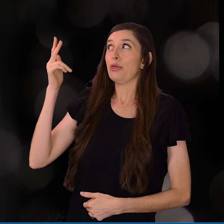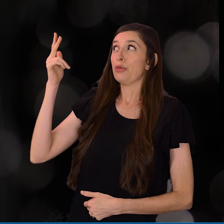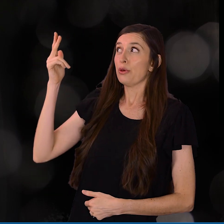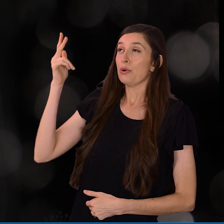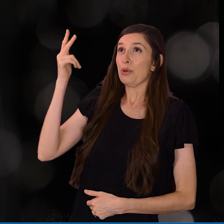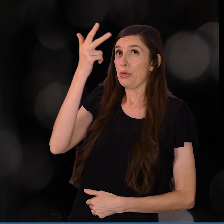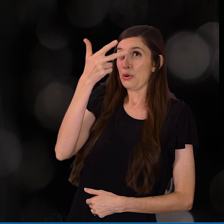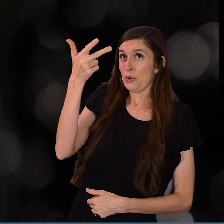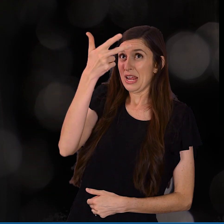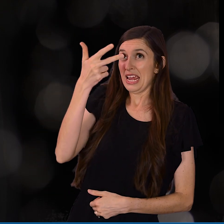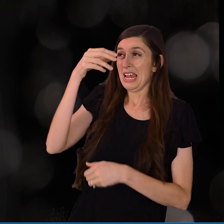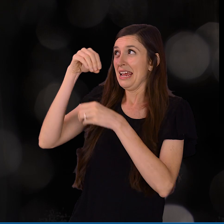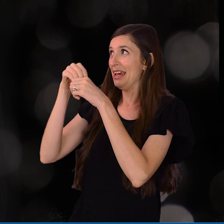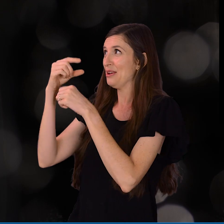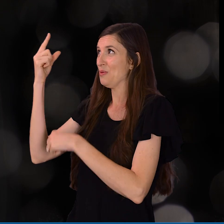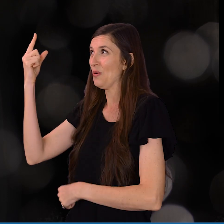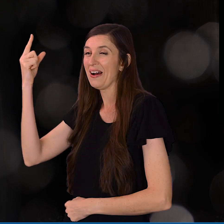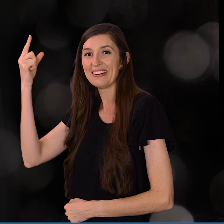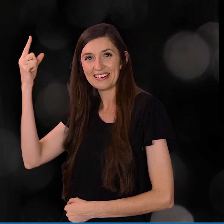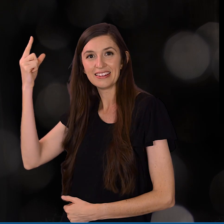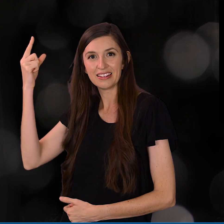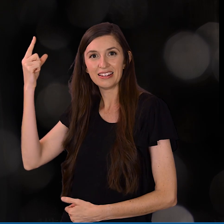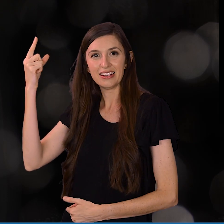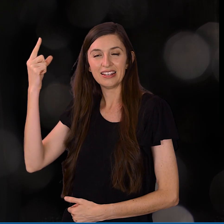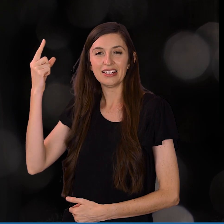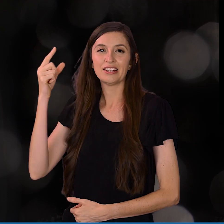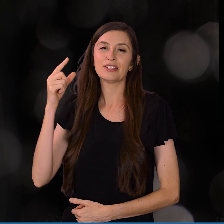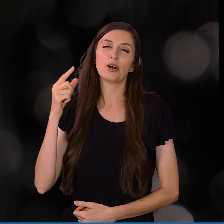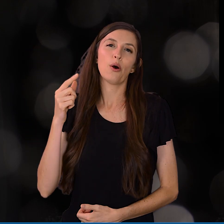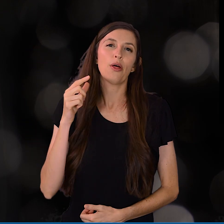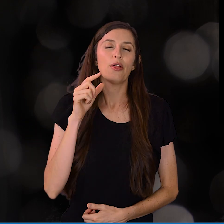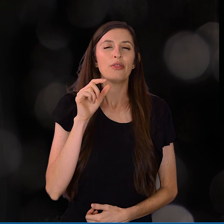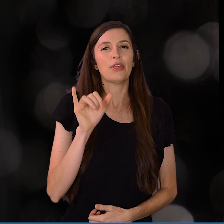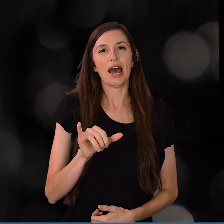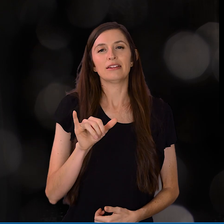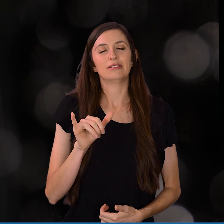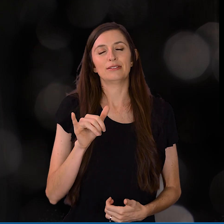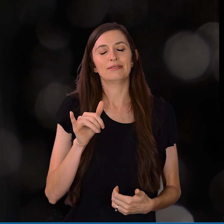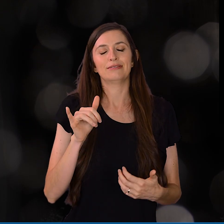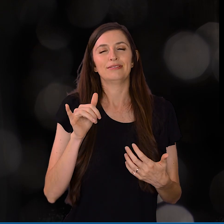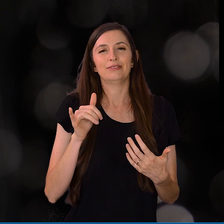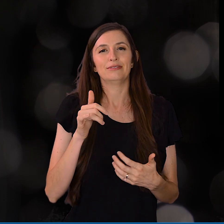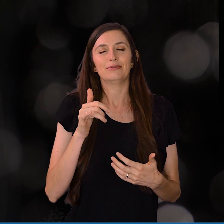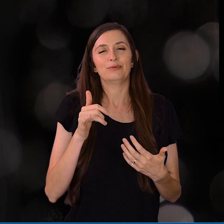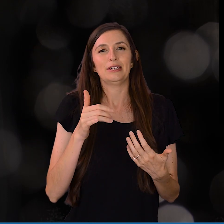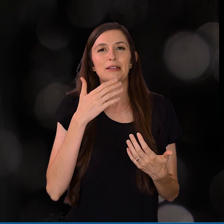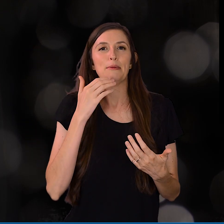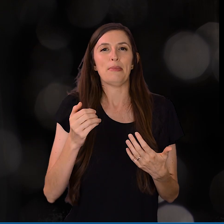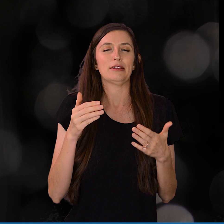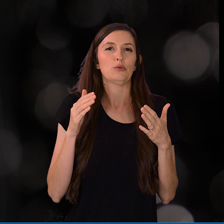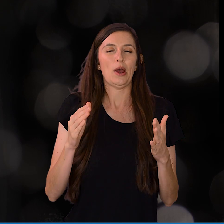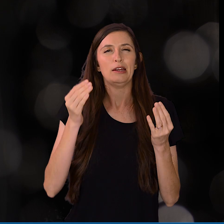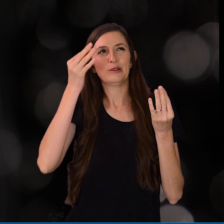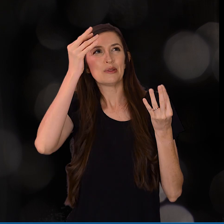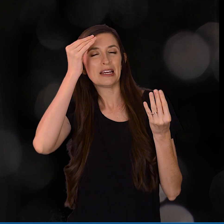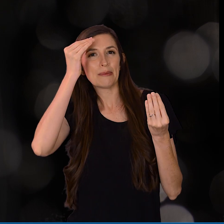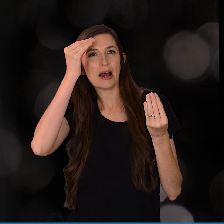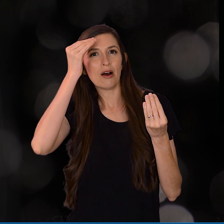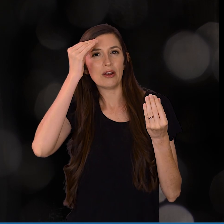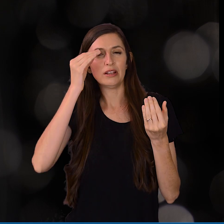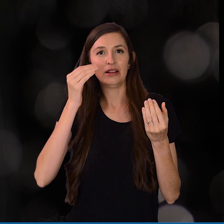one undivided divine nature commonly possessed by the one God. And all three